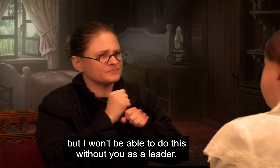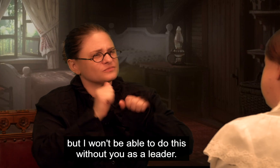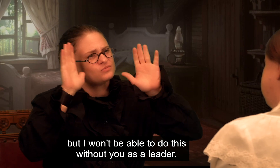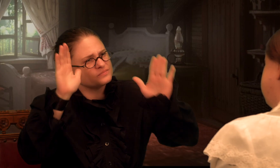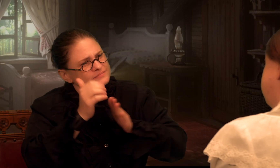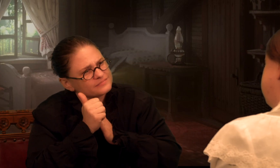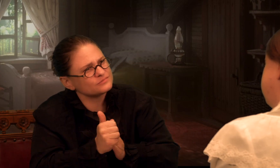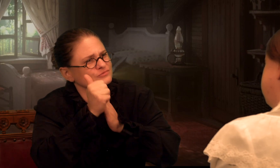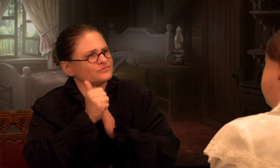as a leader.